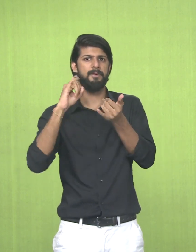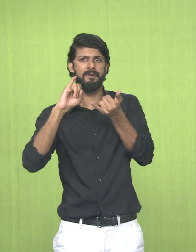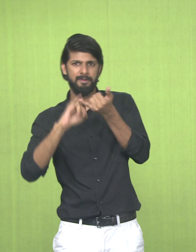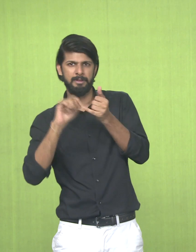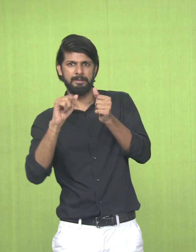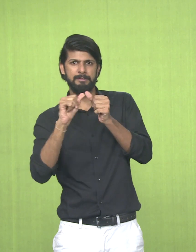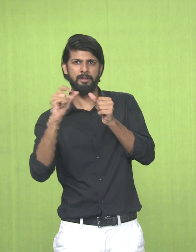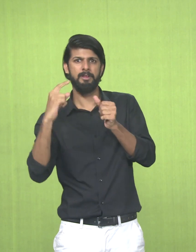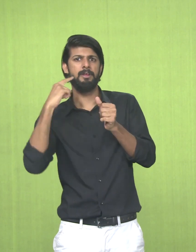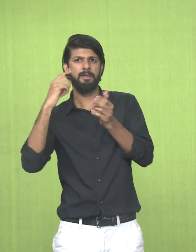signlanguage@nios.ac.in.